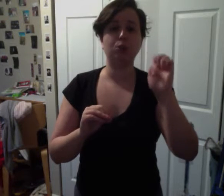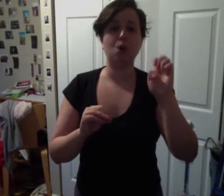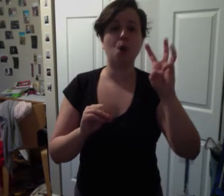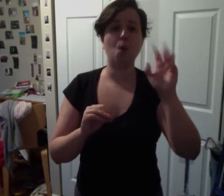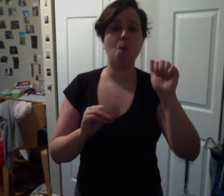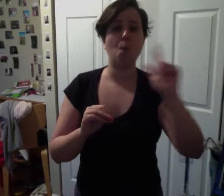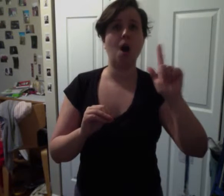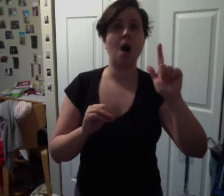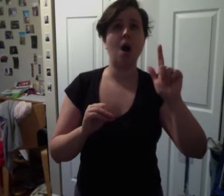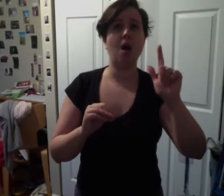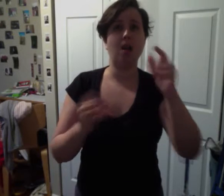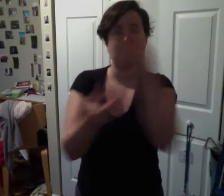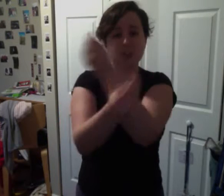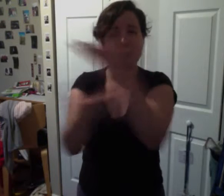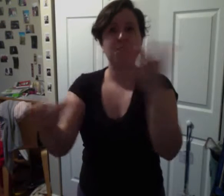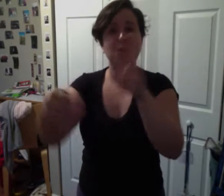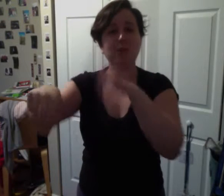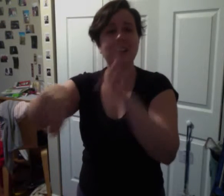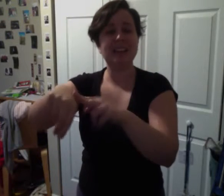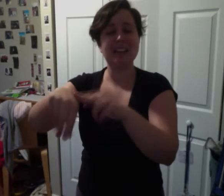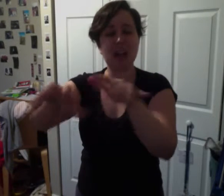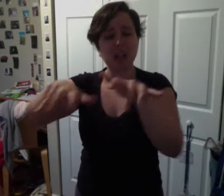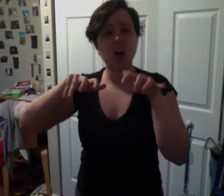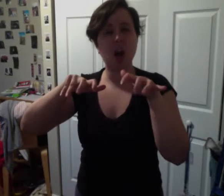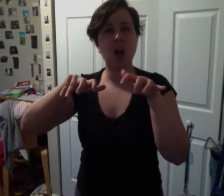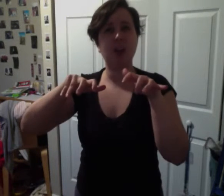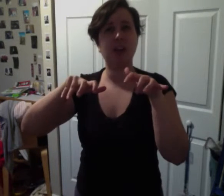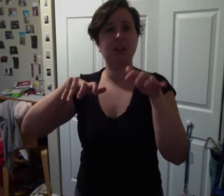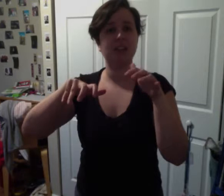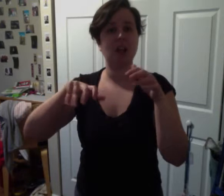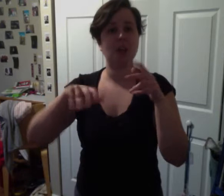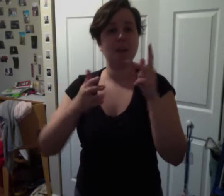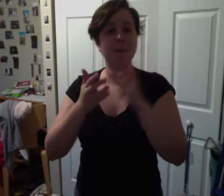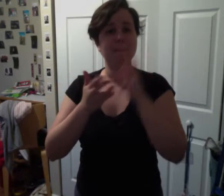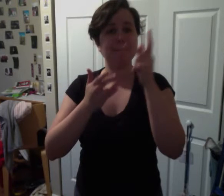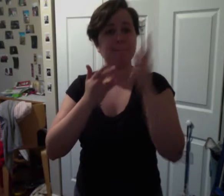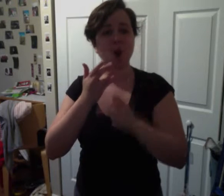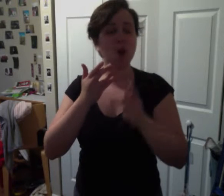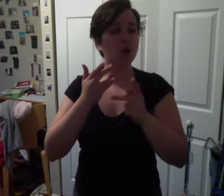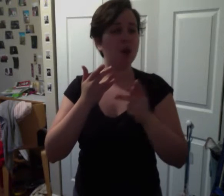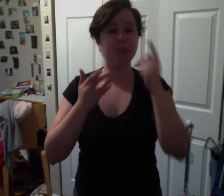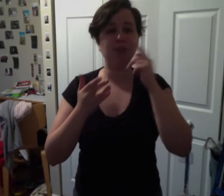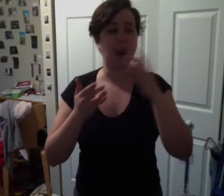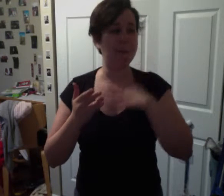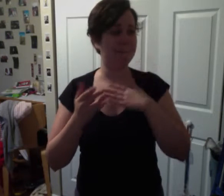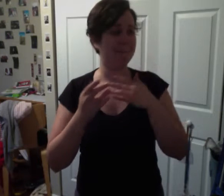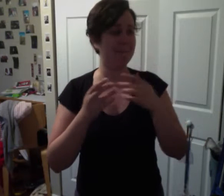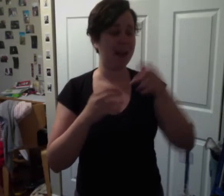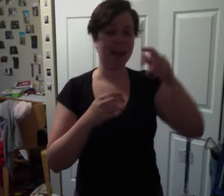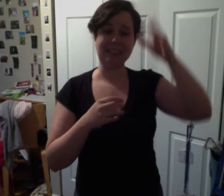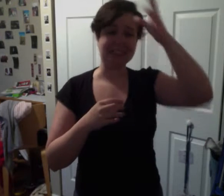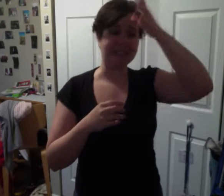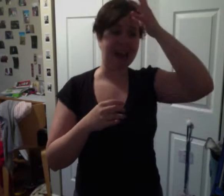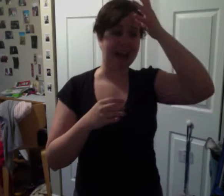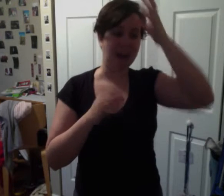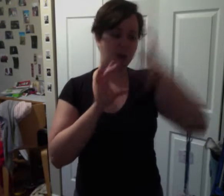It changed my relationship with him, and it changed my life. Over the next 15 years, I made